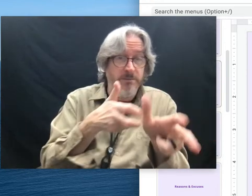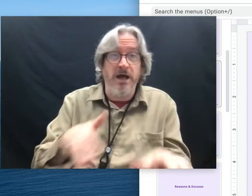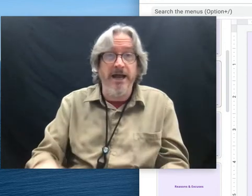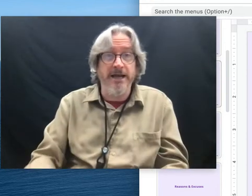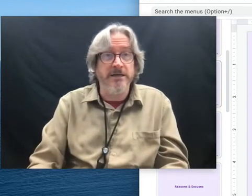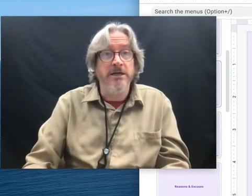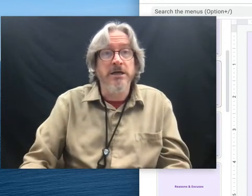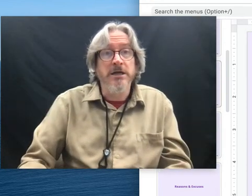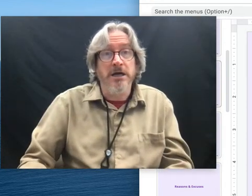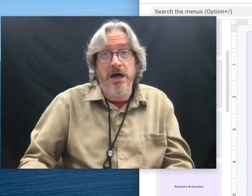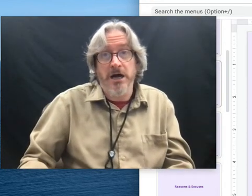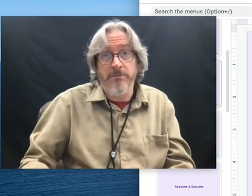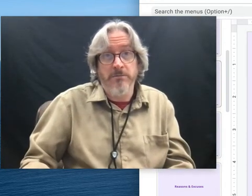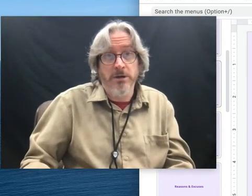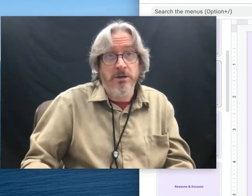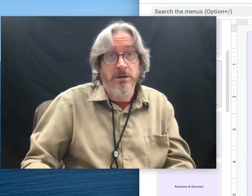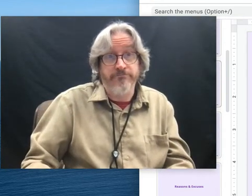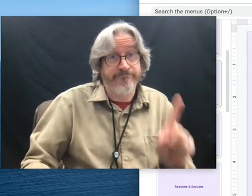from behind?